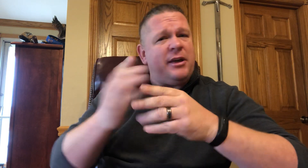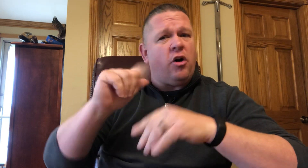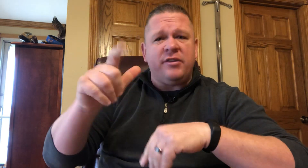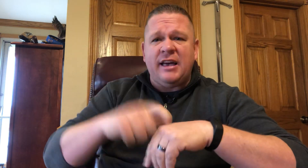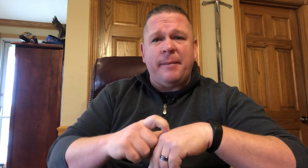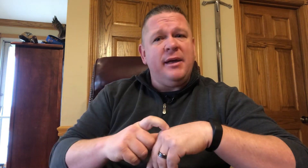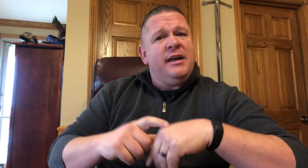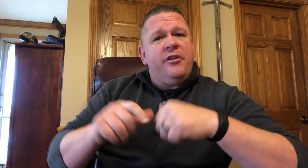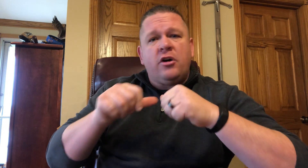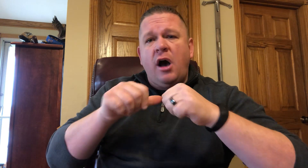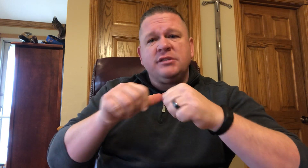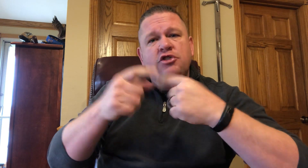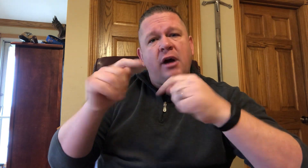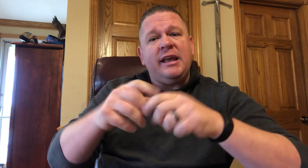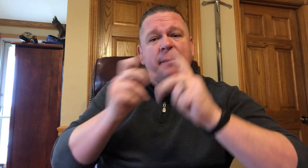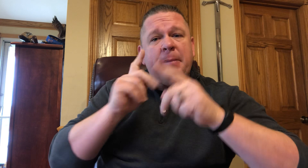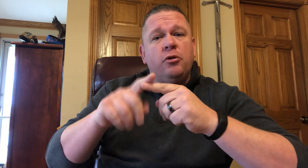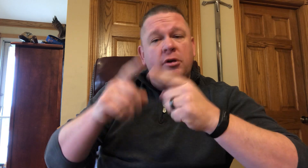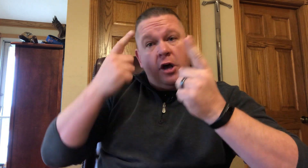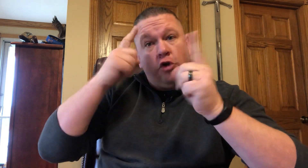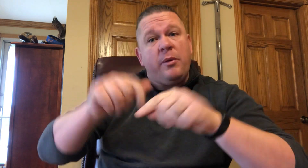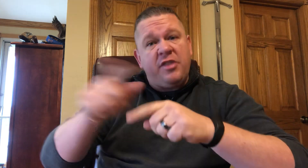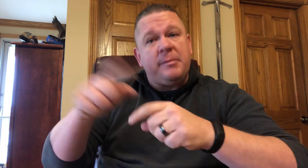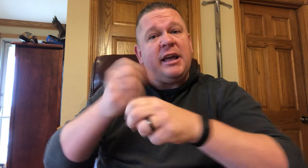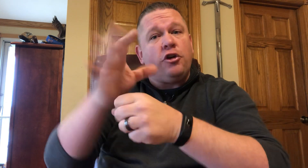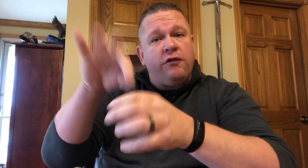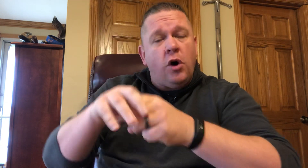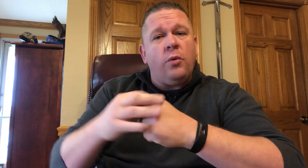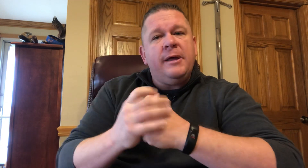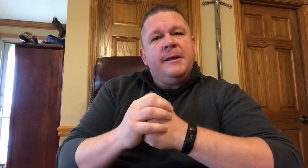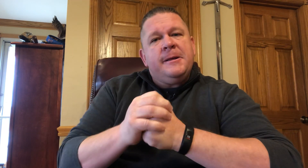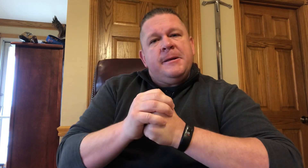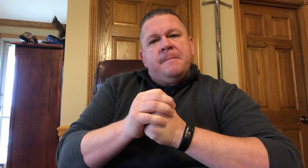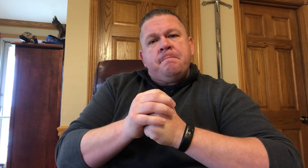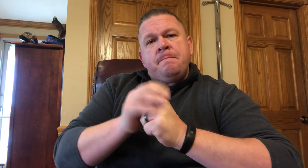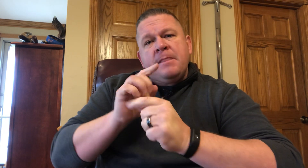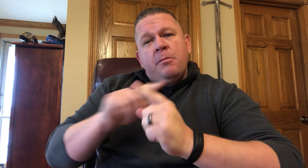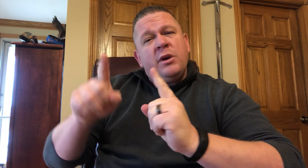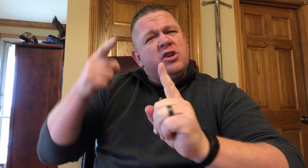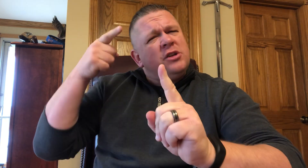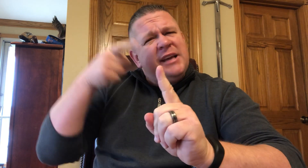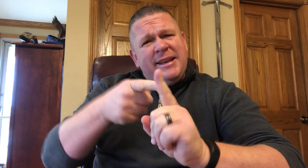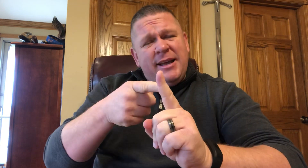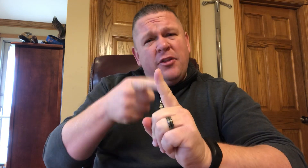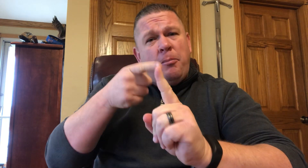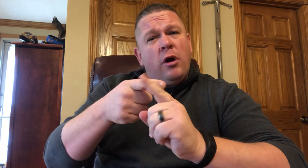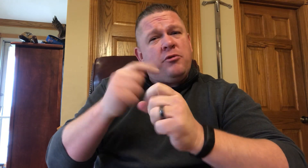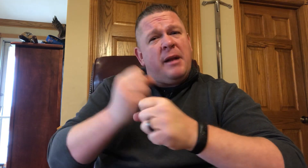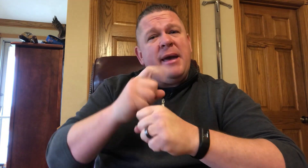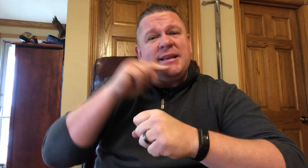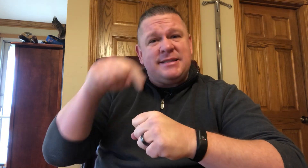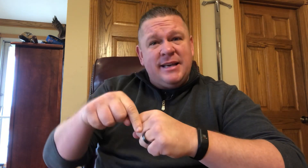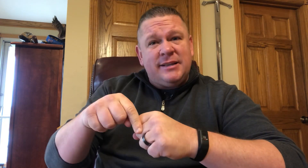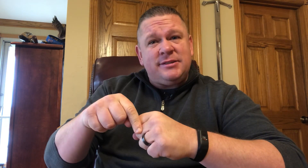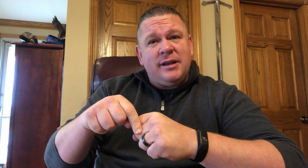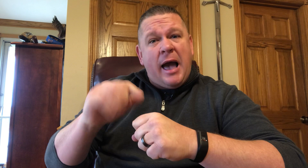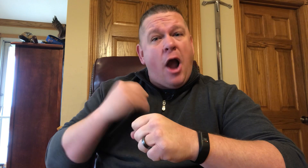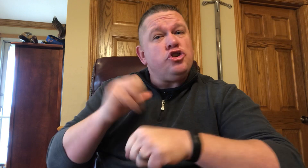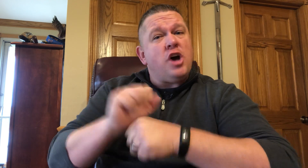all the time. They're constantly trying to get people to agree with them to get their vote. But when it's all said and done, the point I'm trying to make is this. Our job